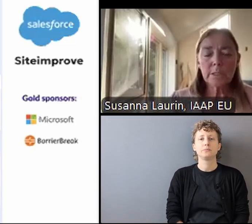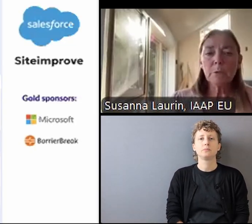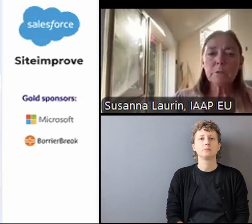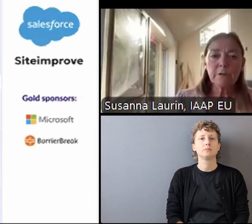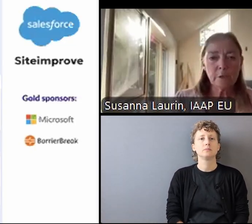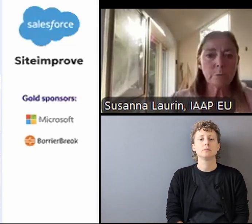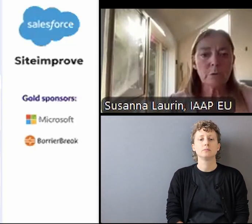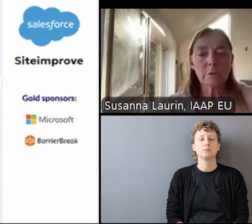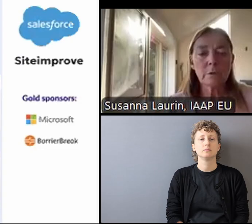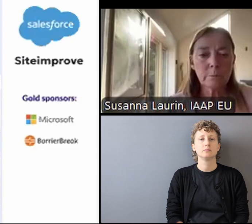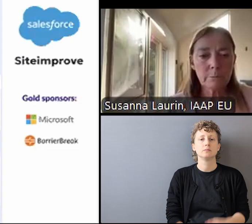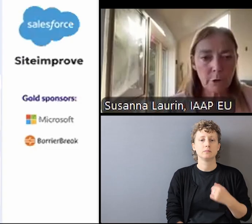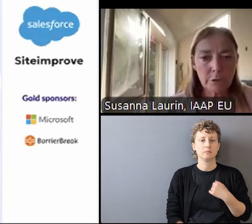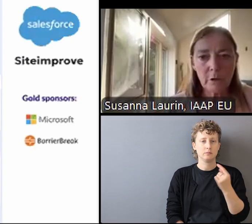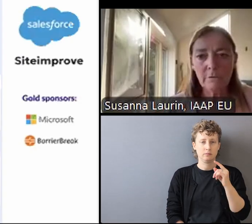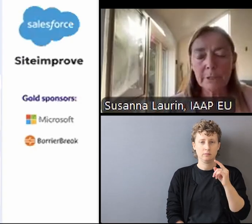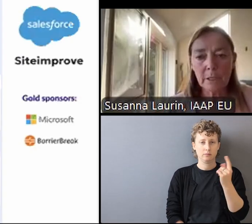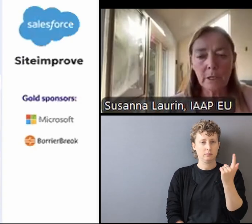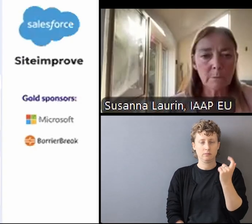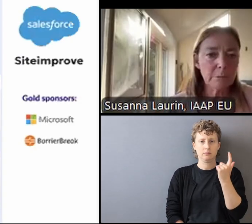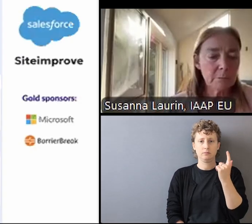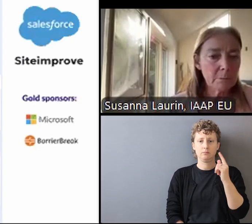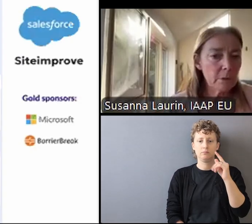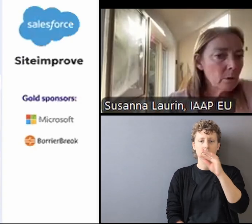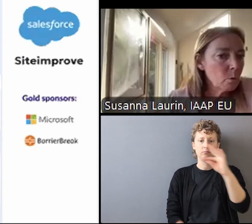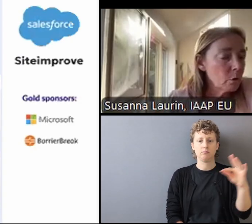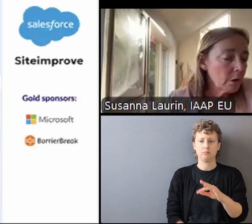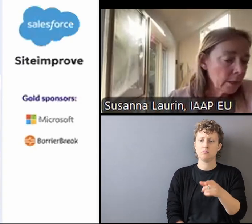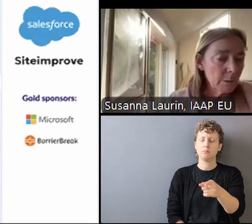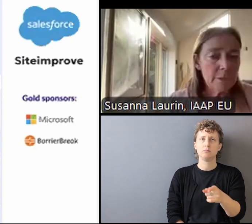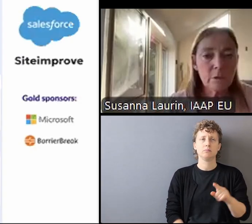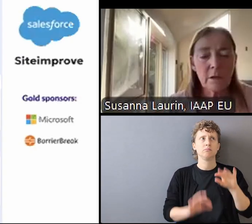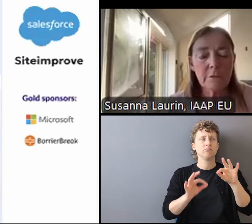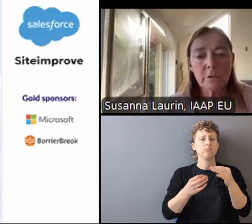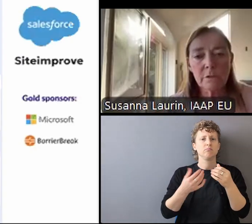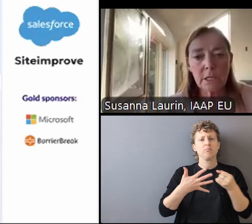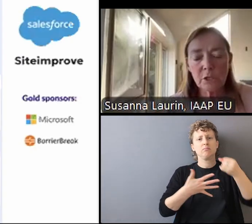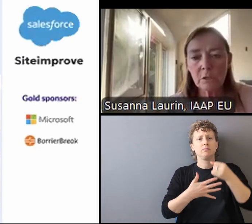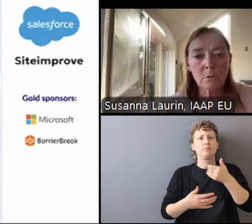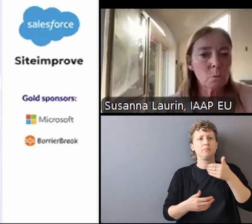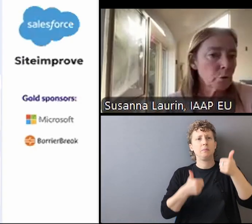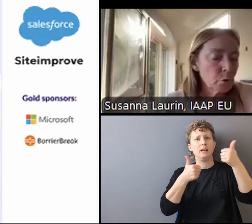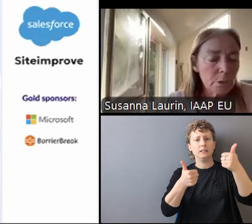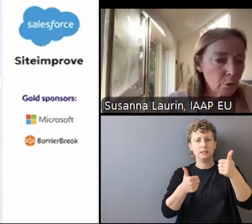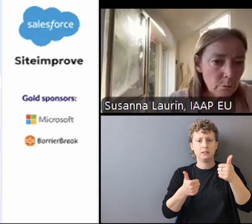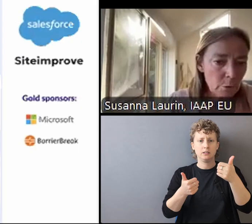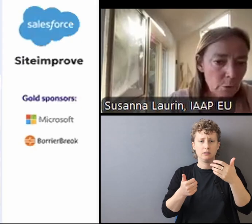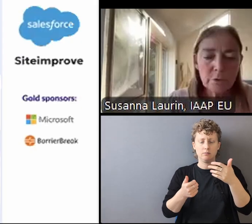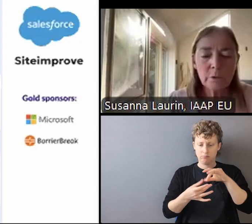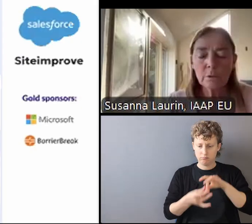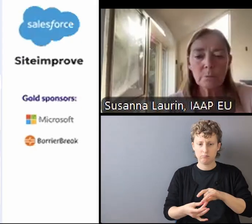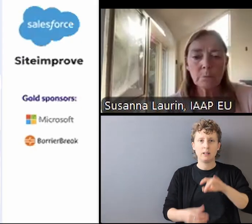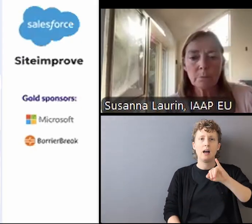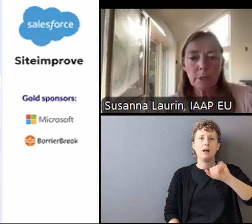what is the most valuable part of being an IAAP member, or IAAP have the certification, or what do you enjoy